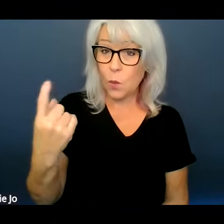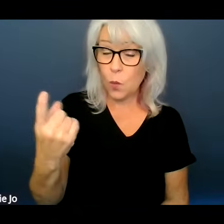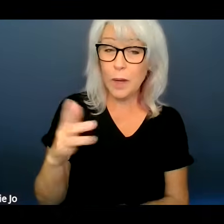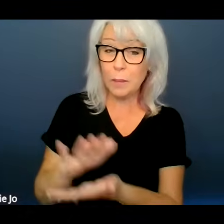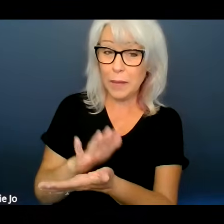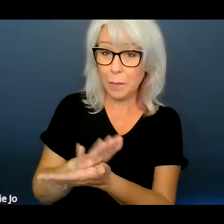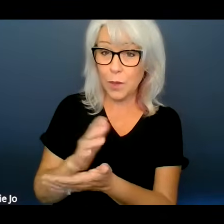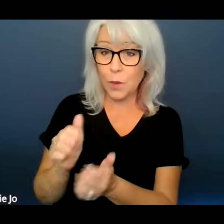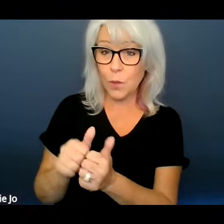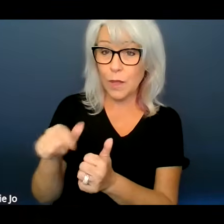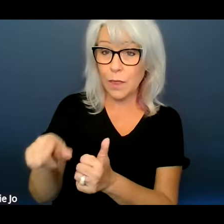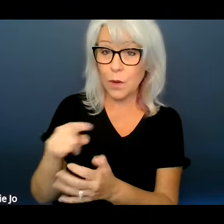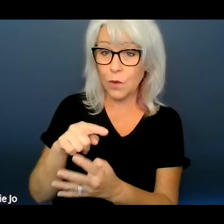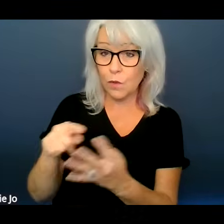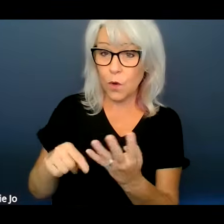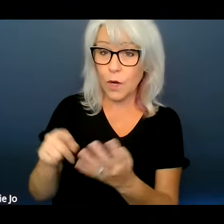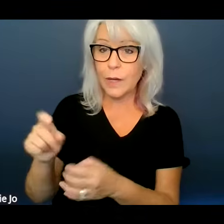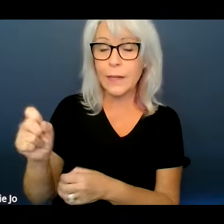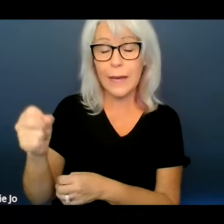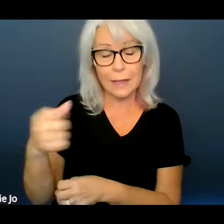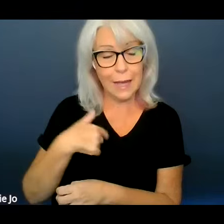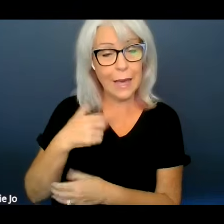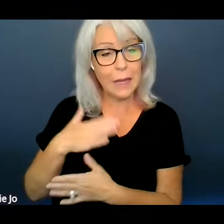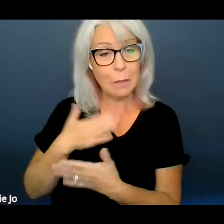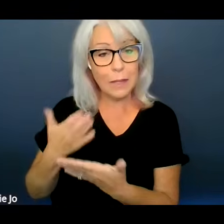additional 4 that I should not have signed.